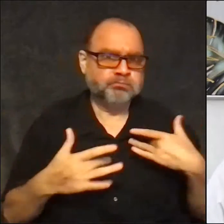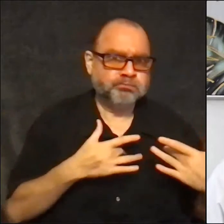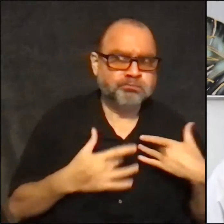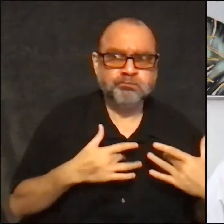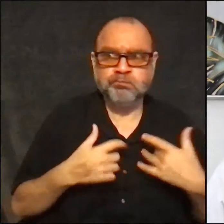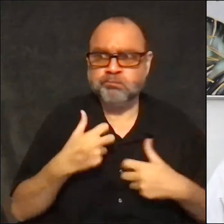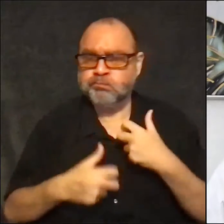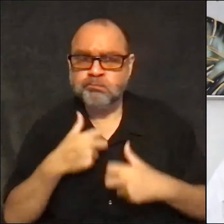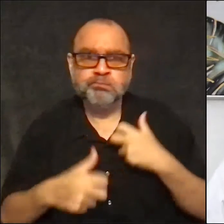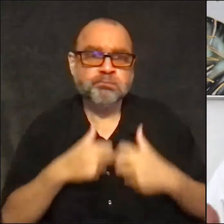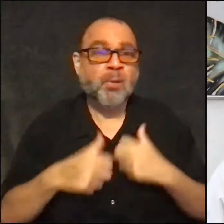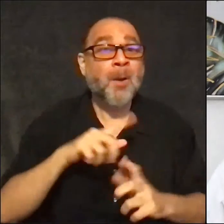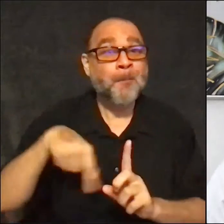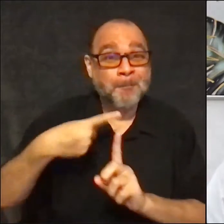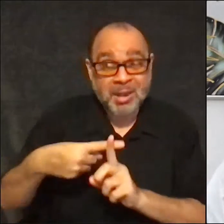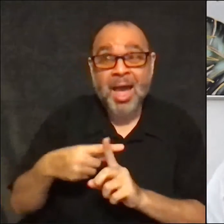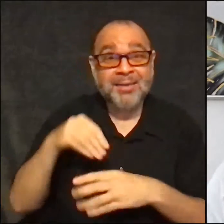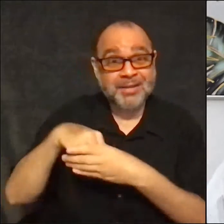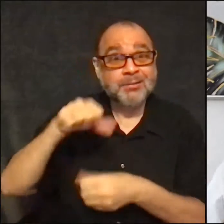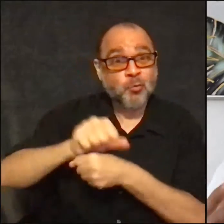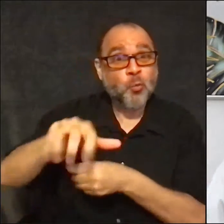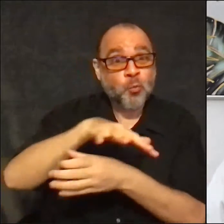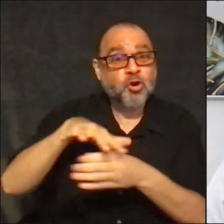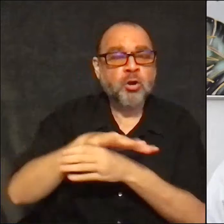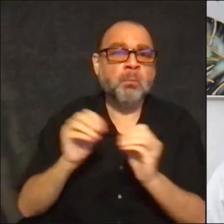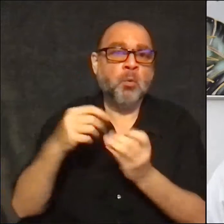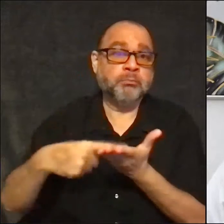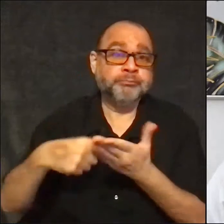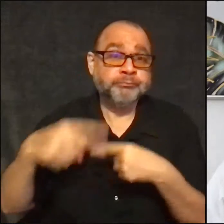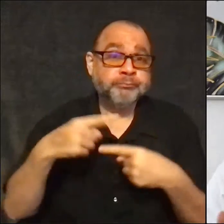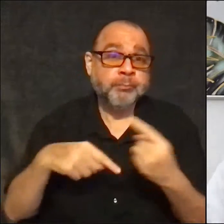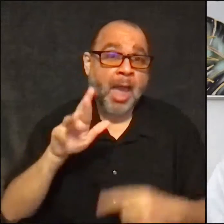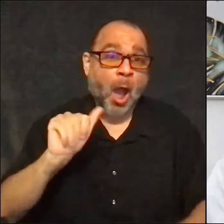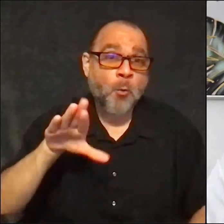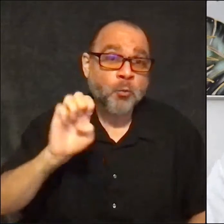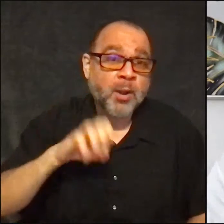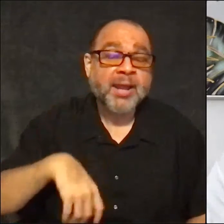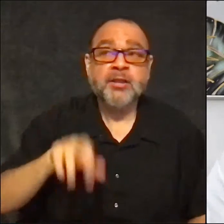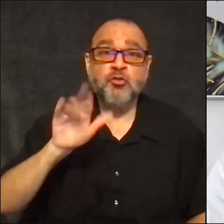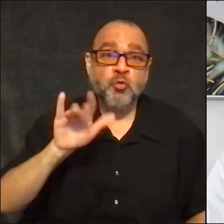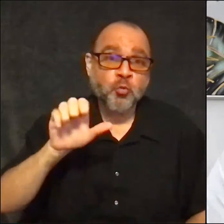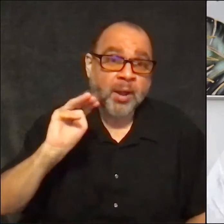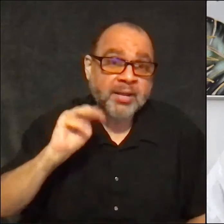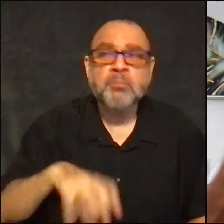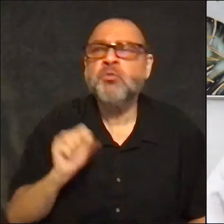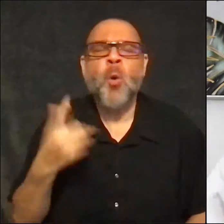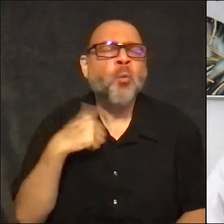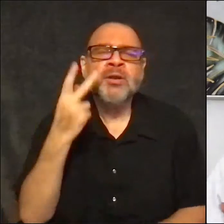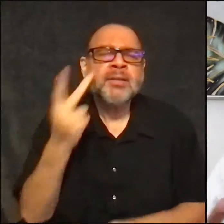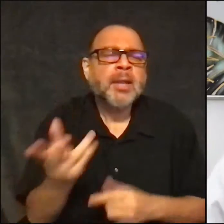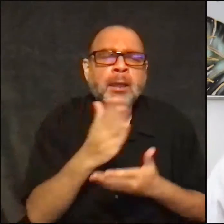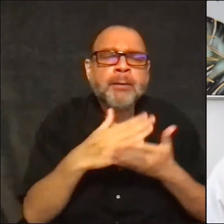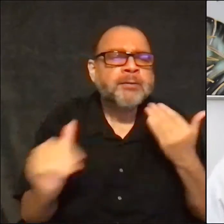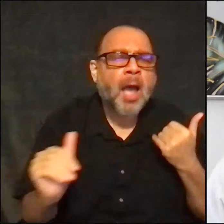race, racism in the workplace as well. So we've seen a rise in third-party players such as Lyra. Some of your